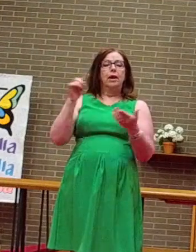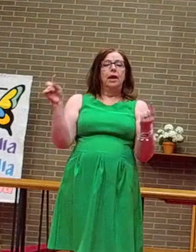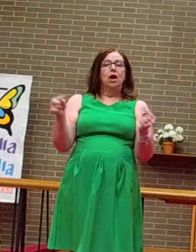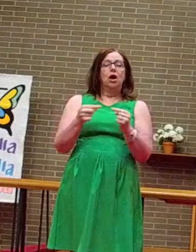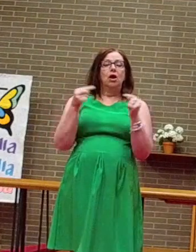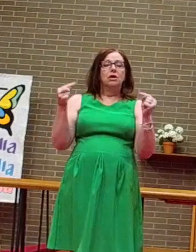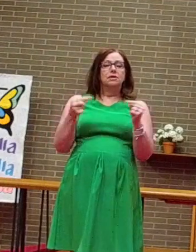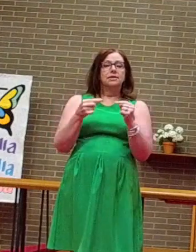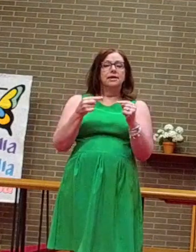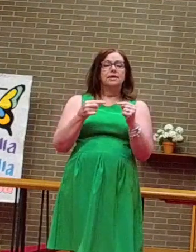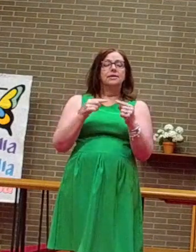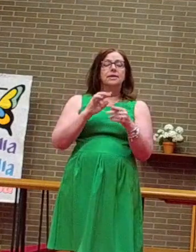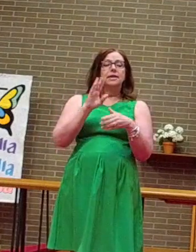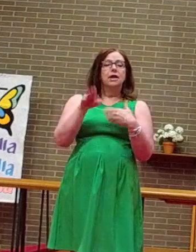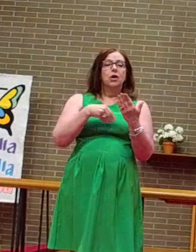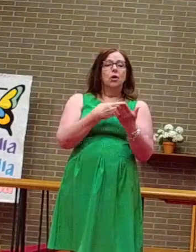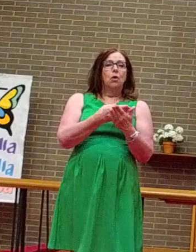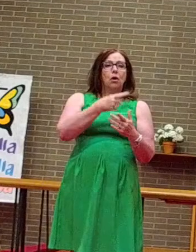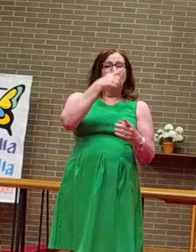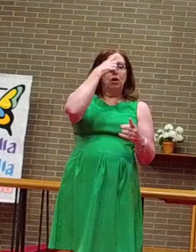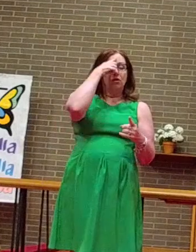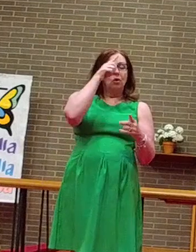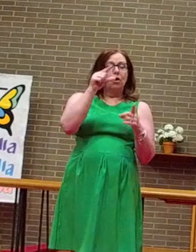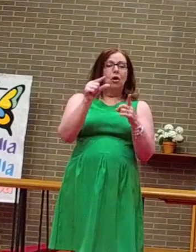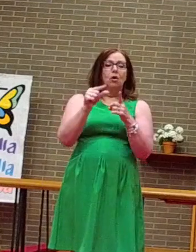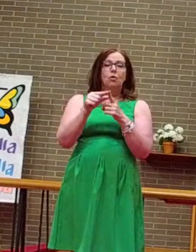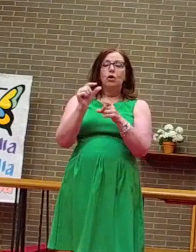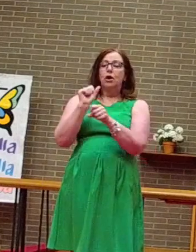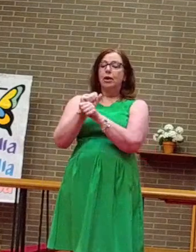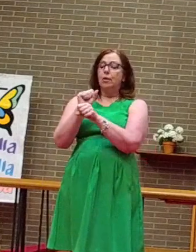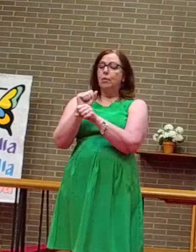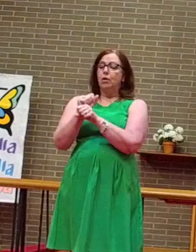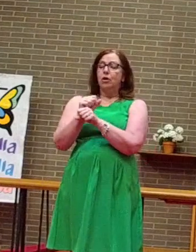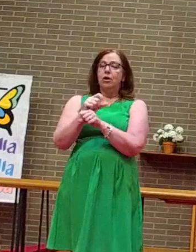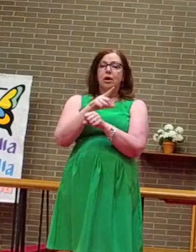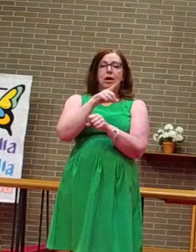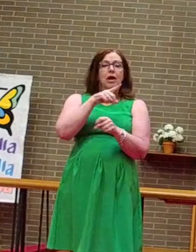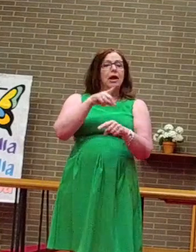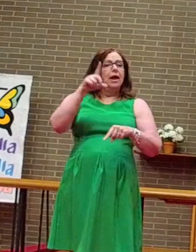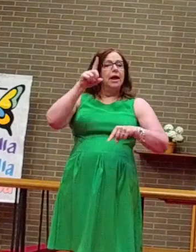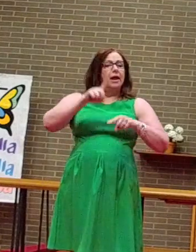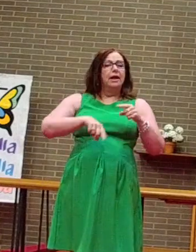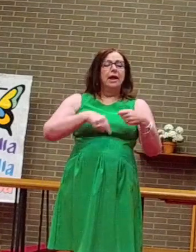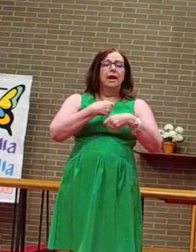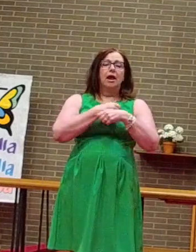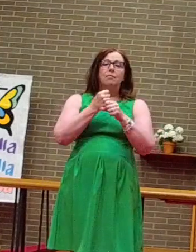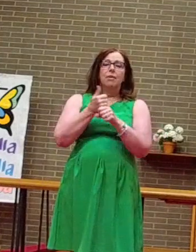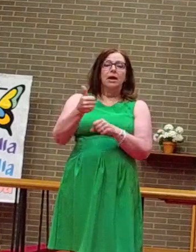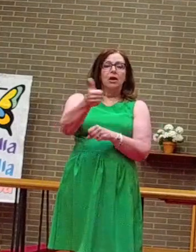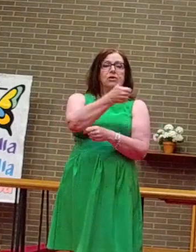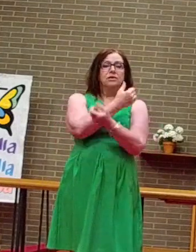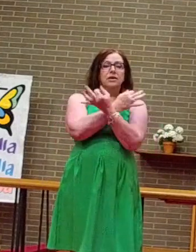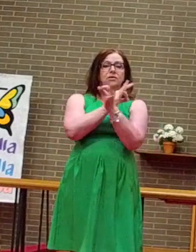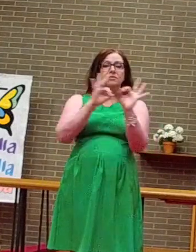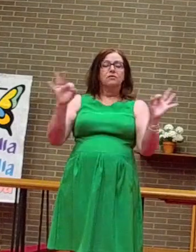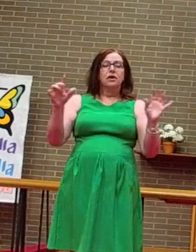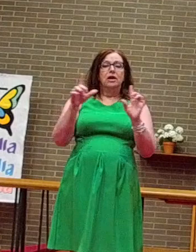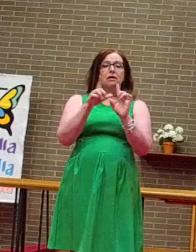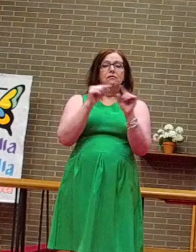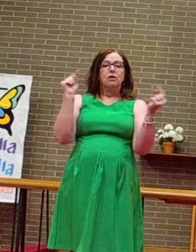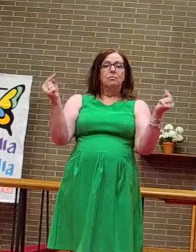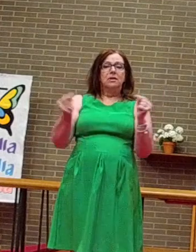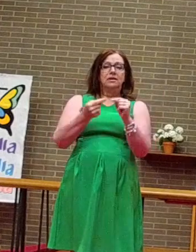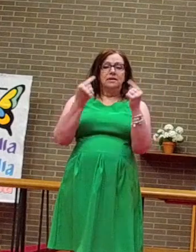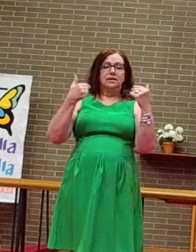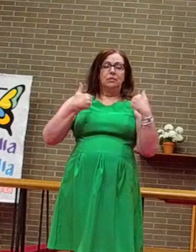sinned in thought, word, and deed, and that we cannot free ourselves from our sinful